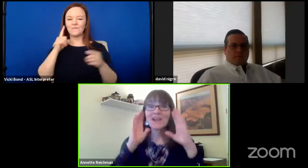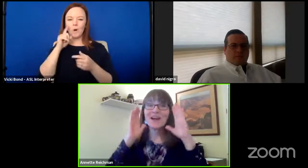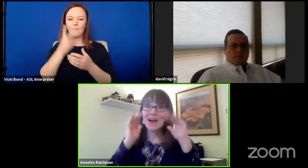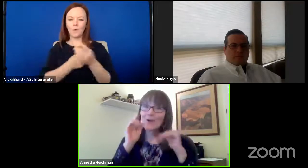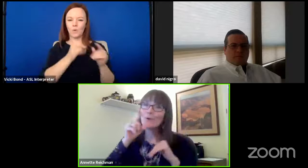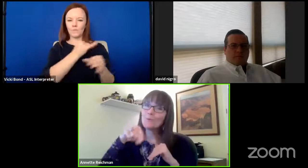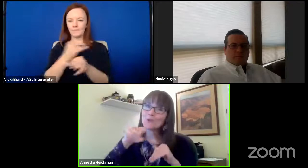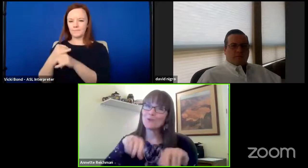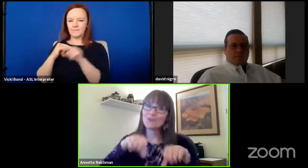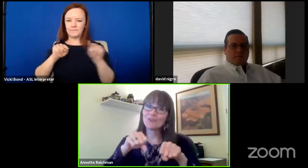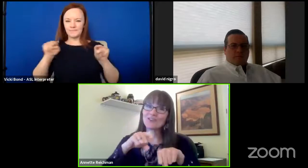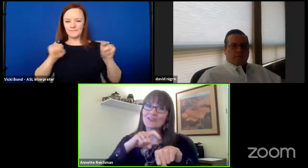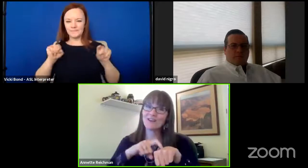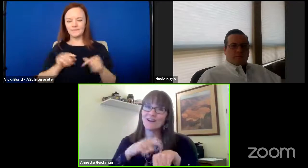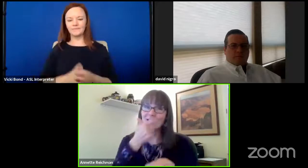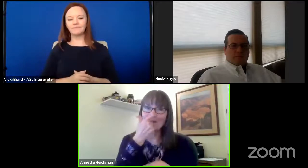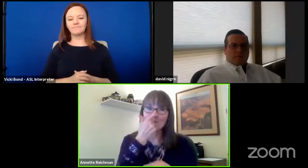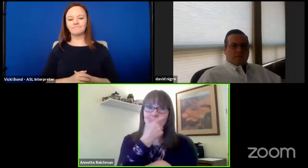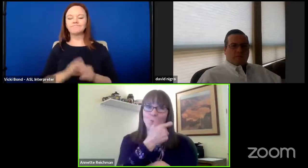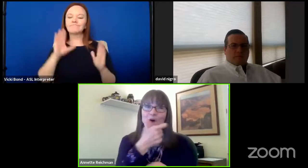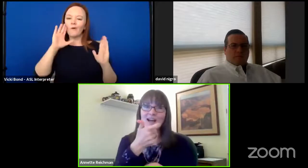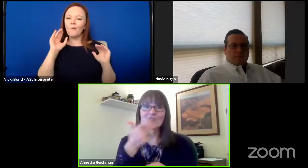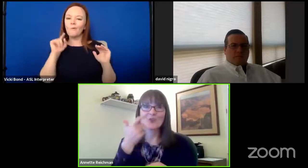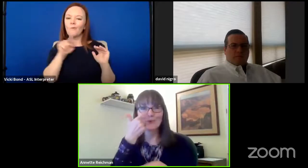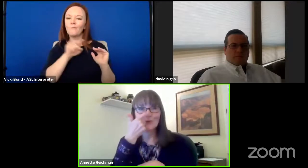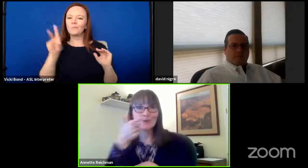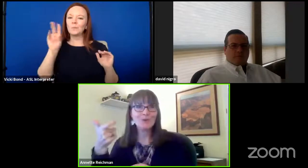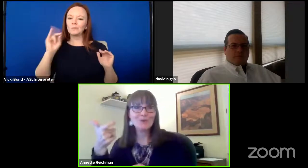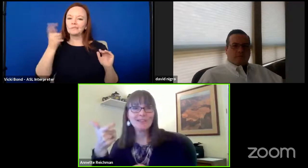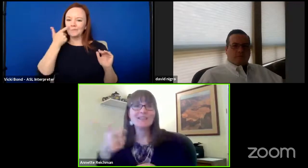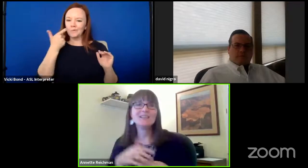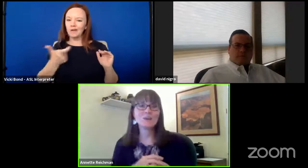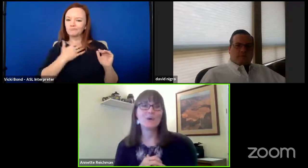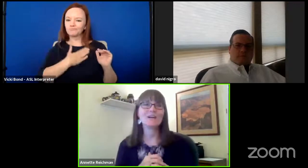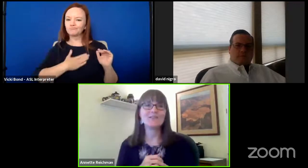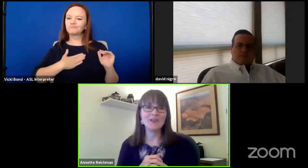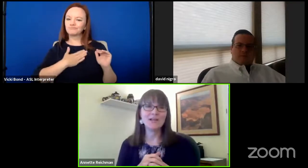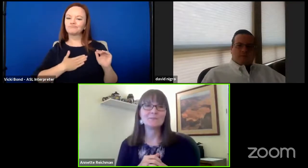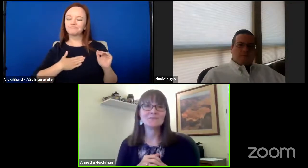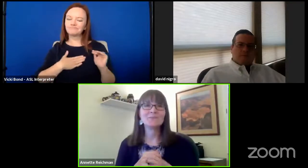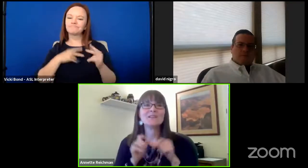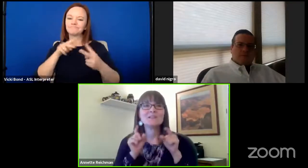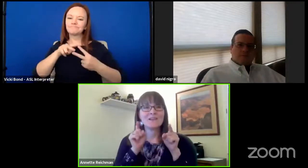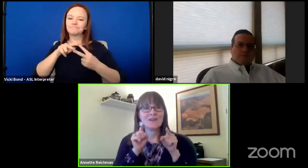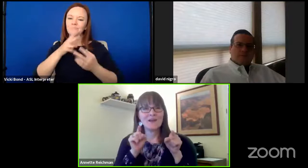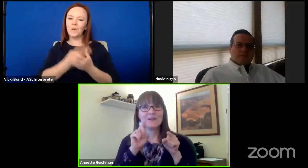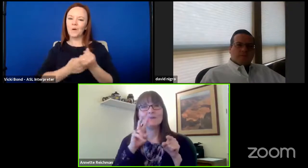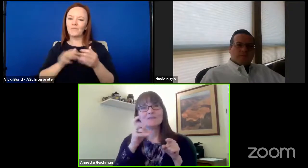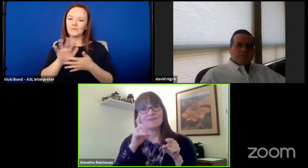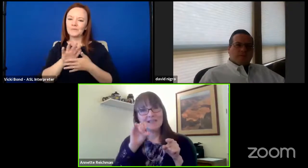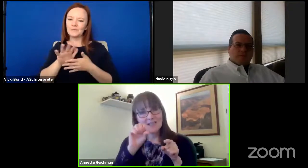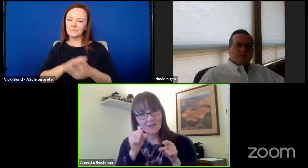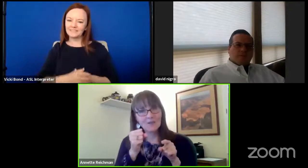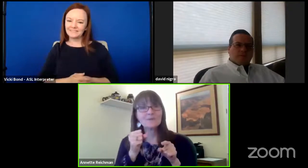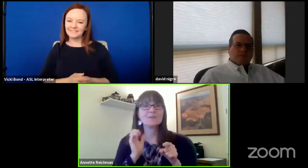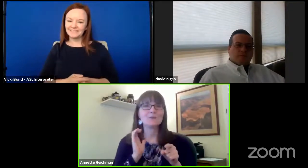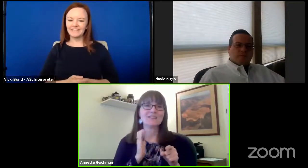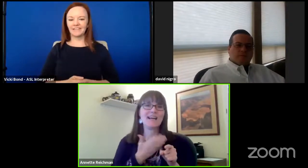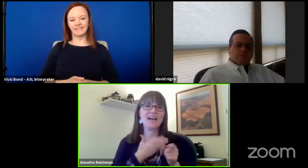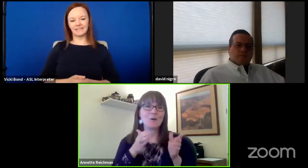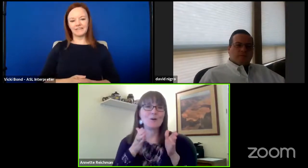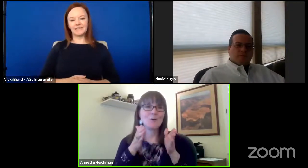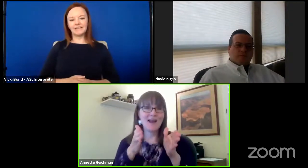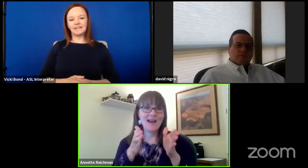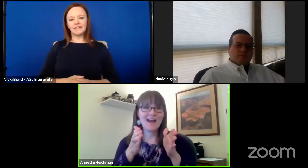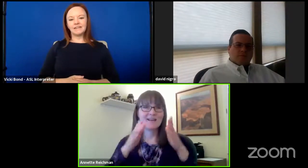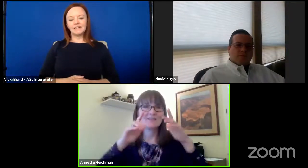videos. I hope you took the time to watch through each one of them. Those videos